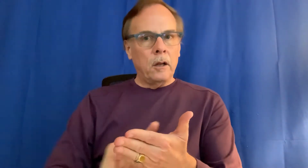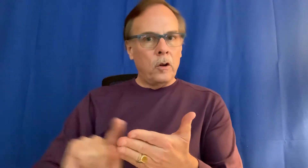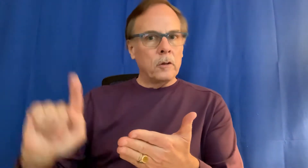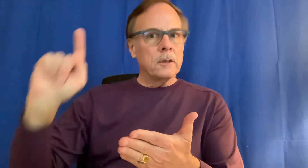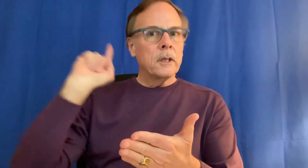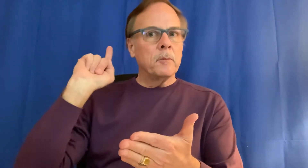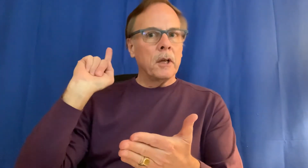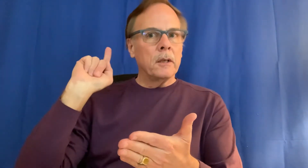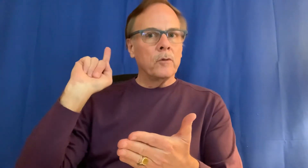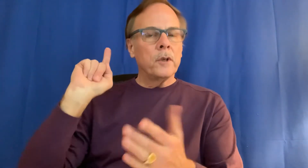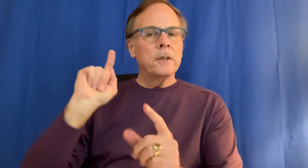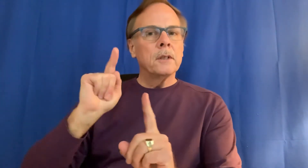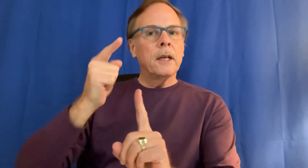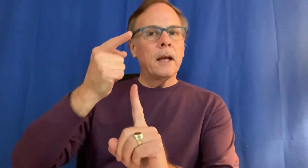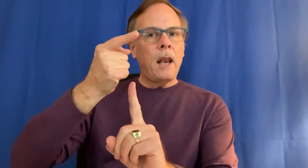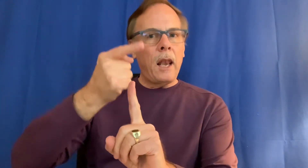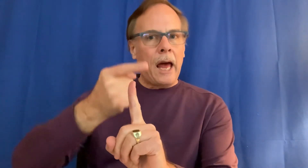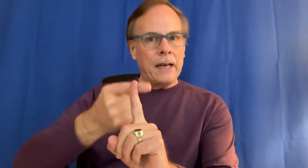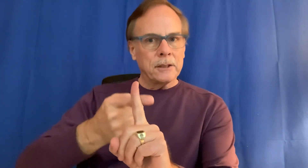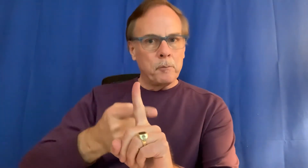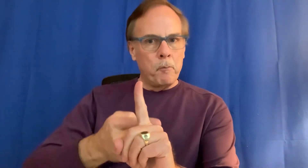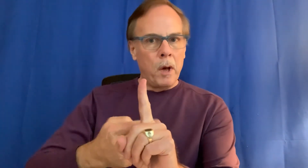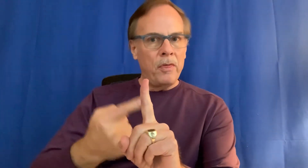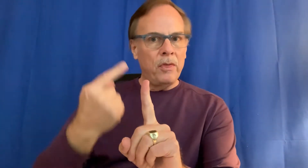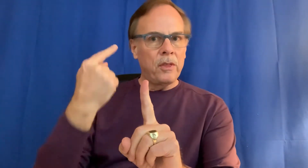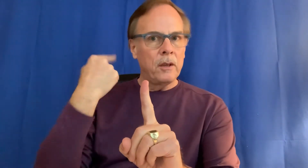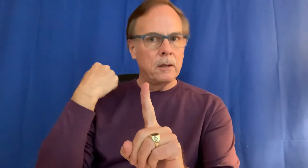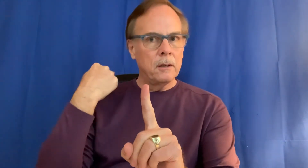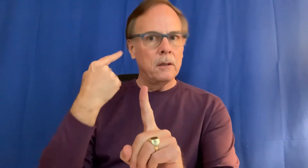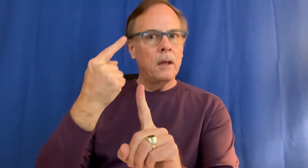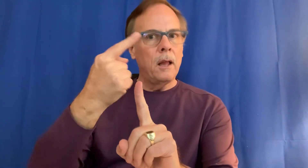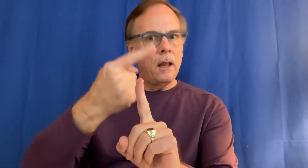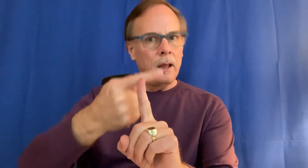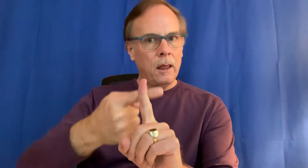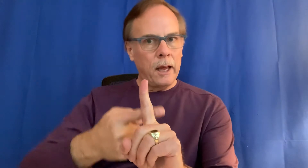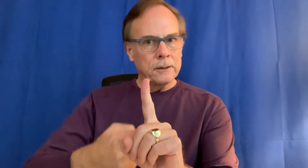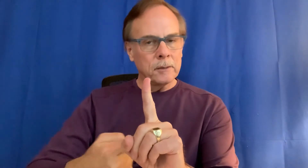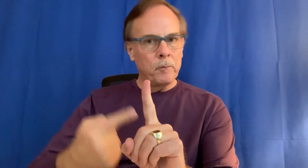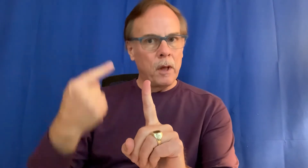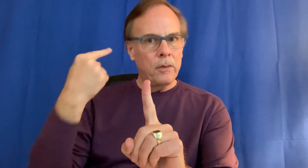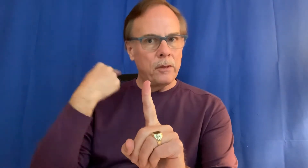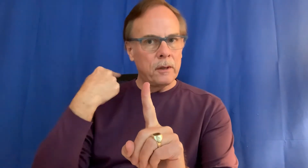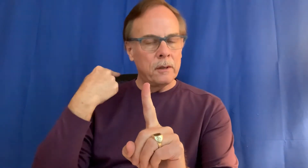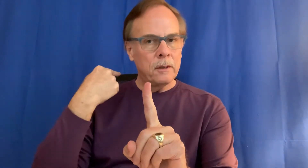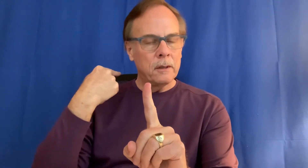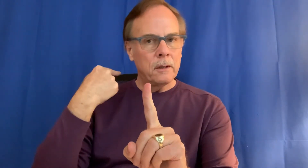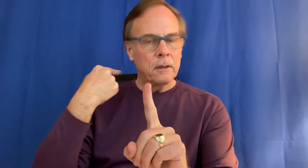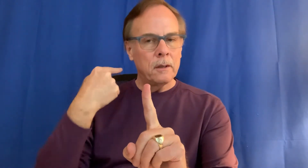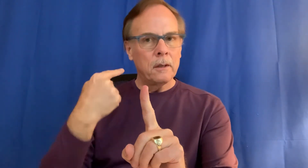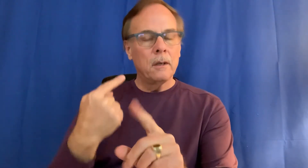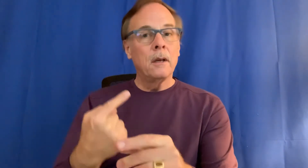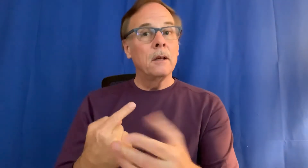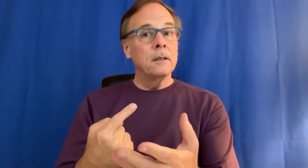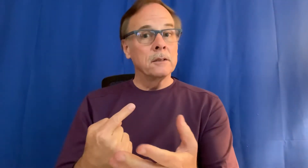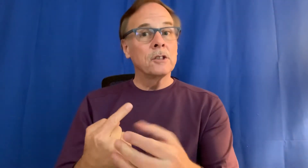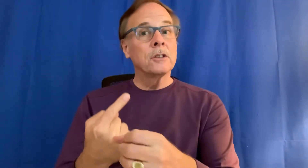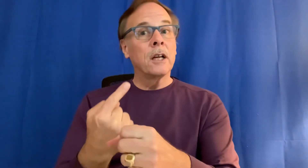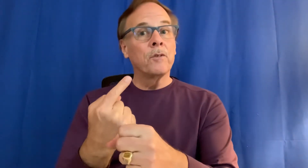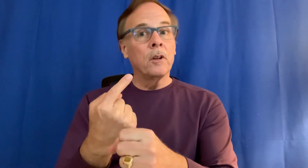Along the same line of reasoning, last month. Last month. This is the sign for